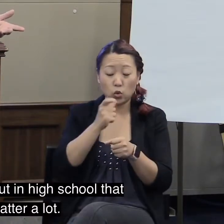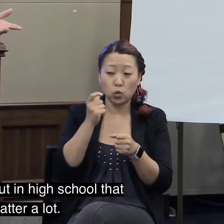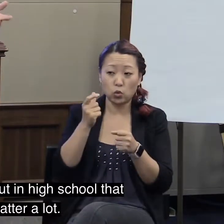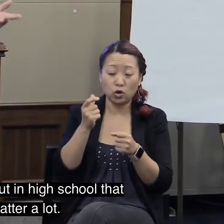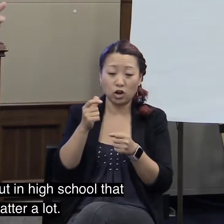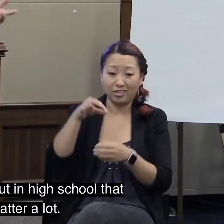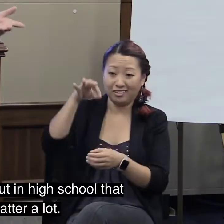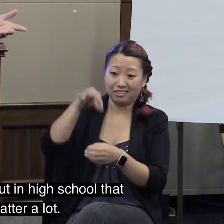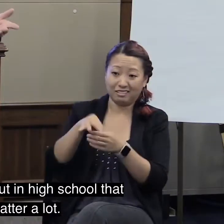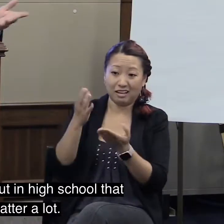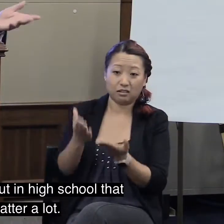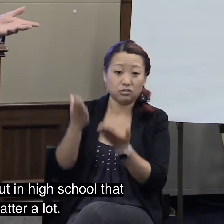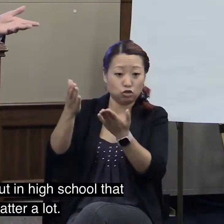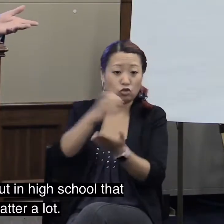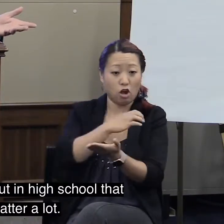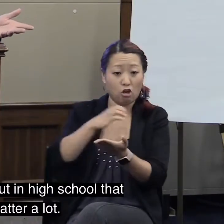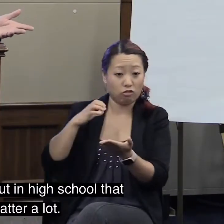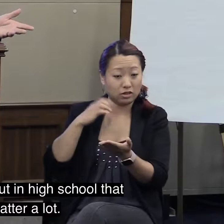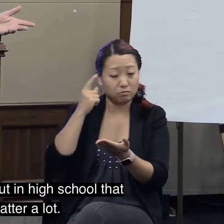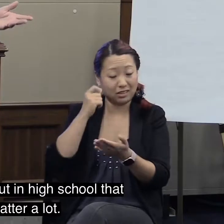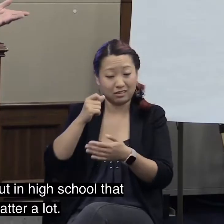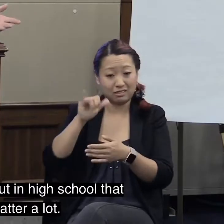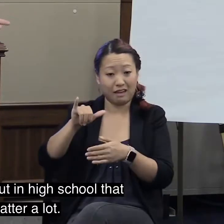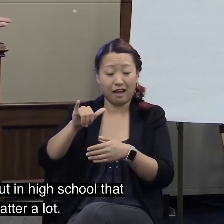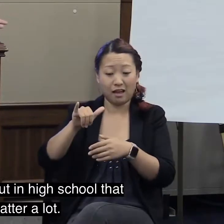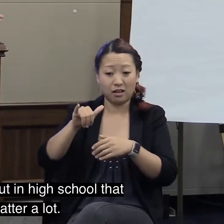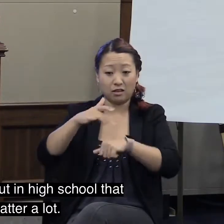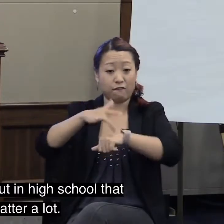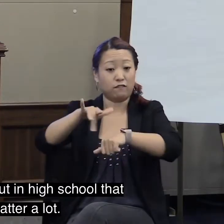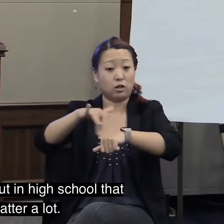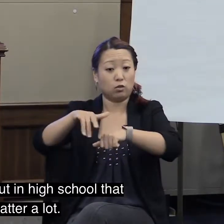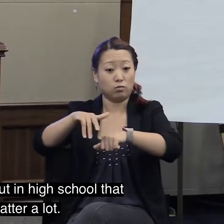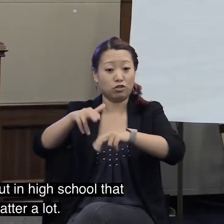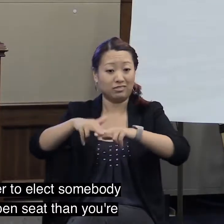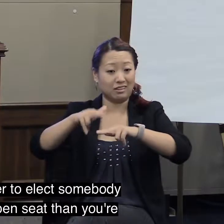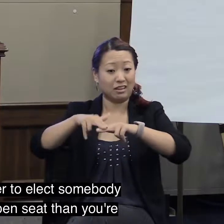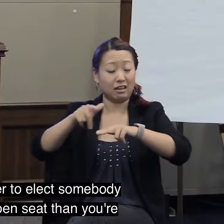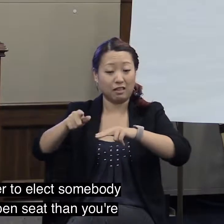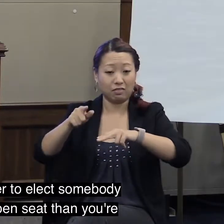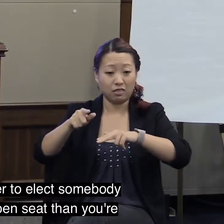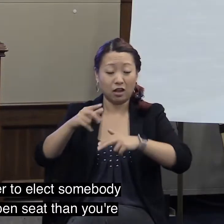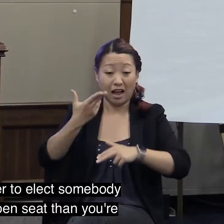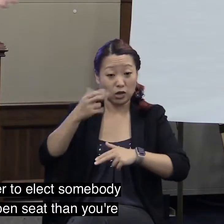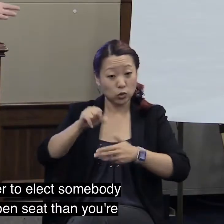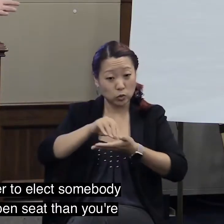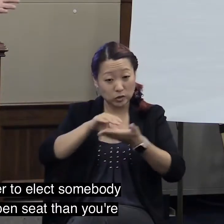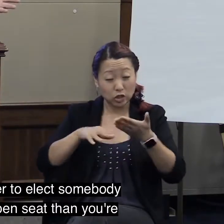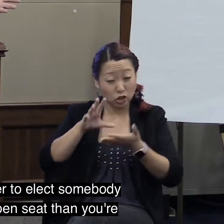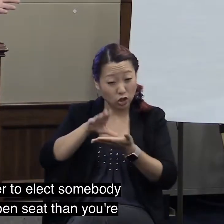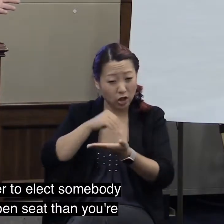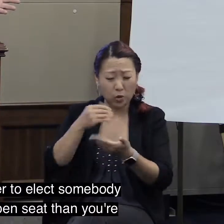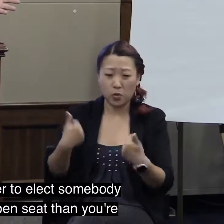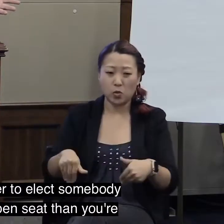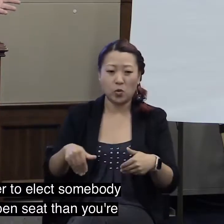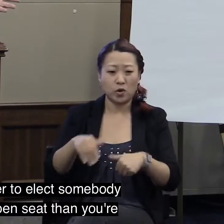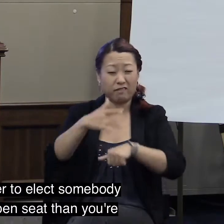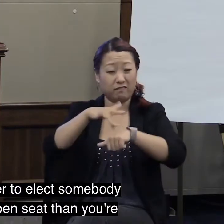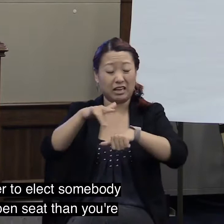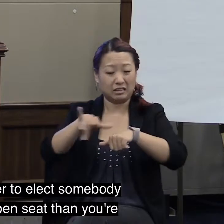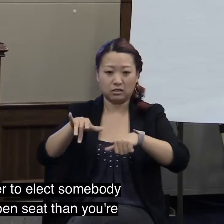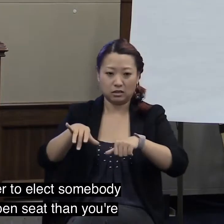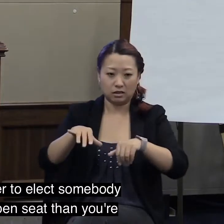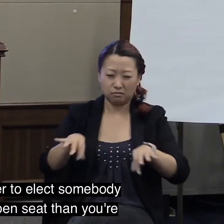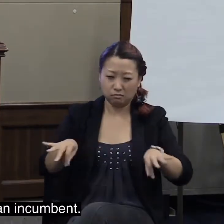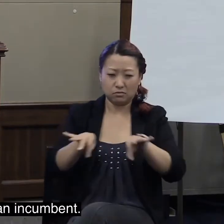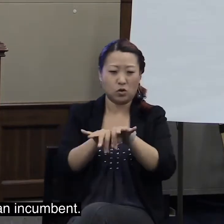seat. So these guys had figured out in high school that open seats matter a lot and that it's much easier to elect somebody to Congress if it's